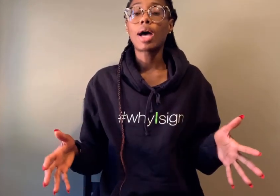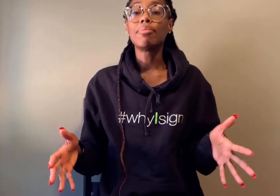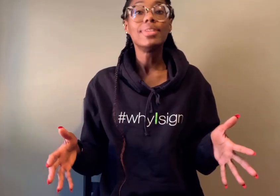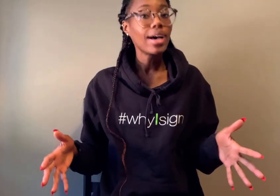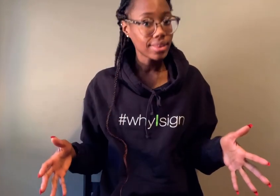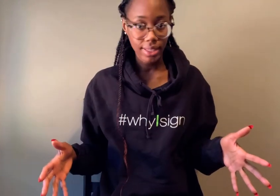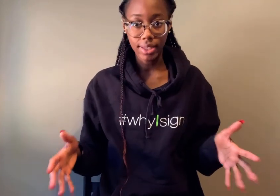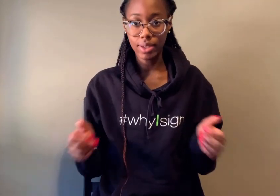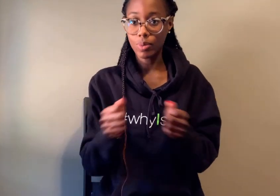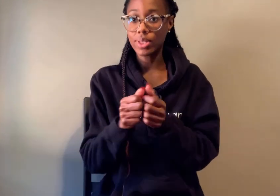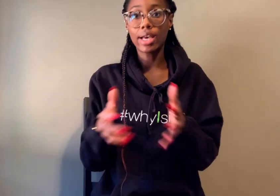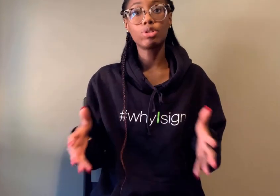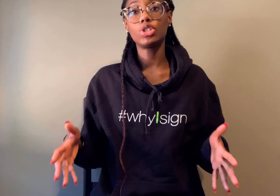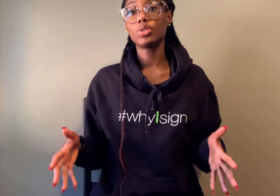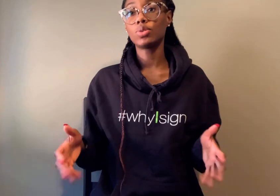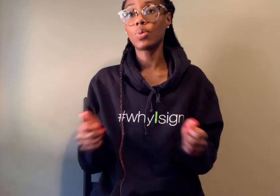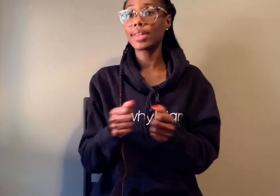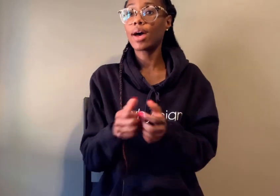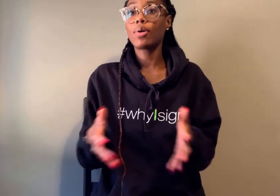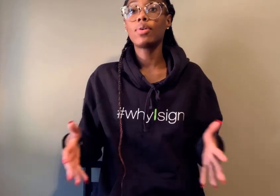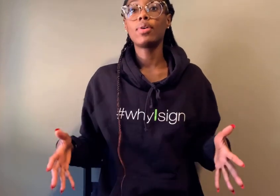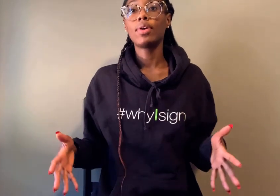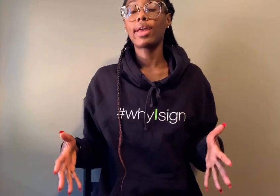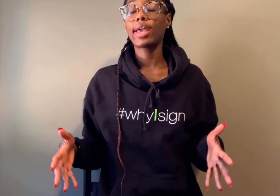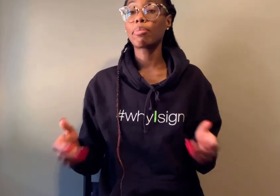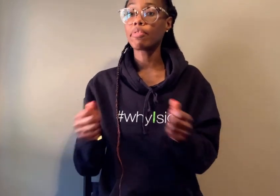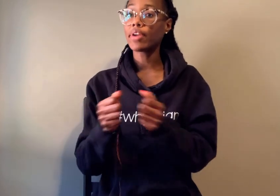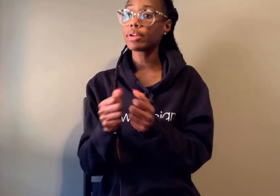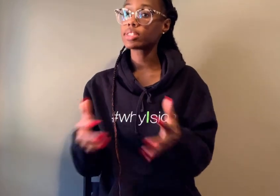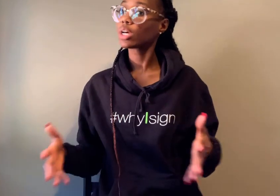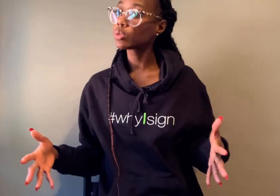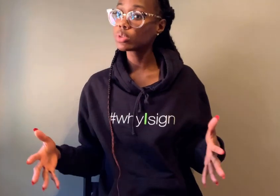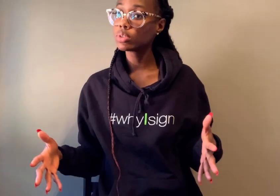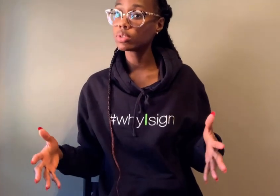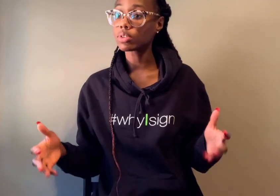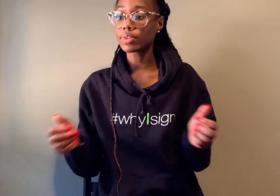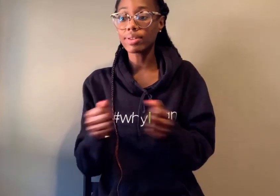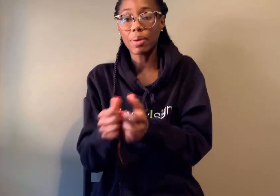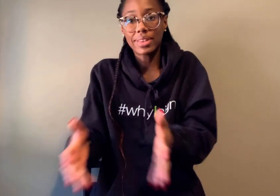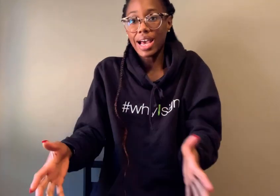I'm nothing without you. It can be very subtle, very without.